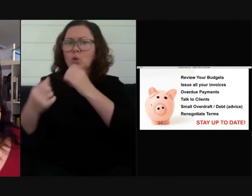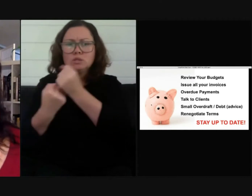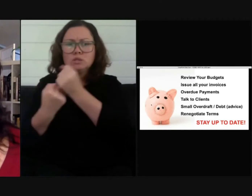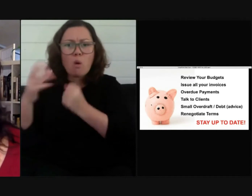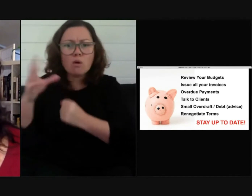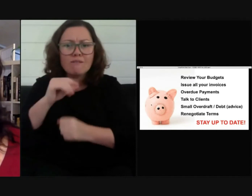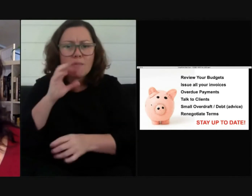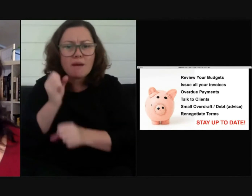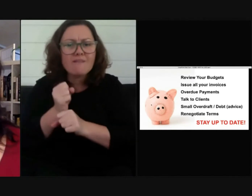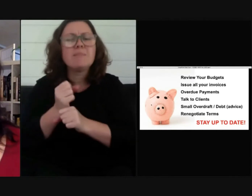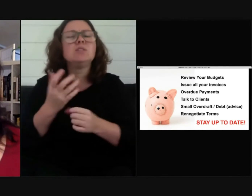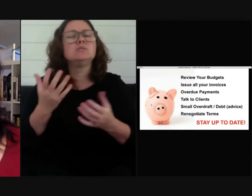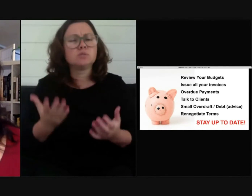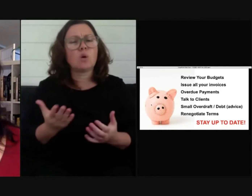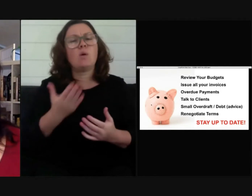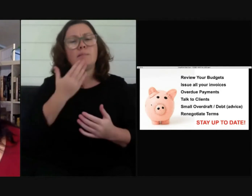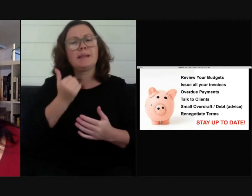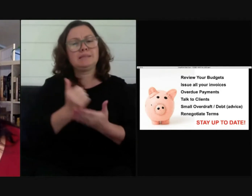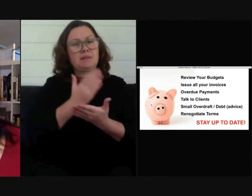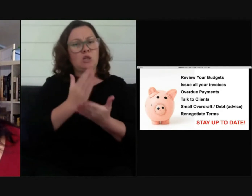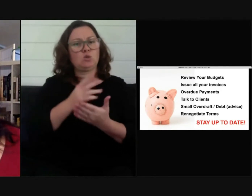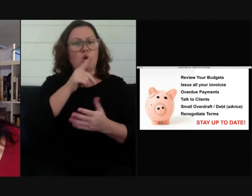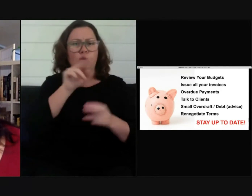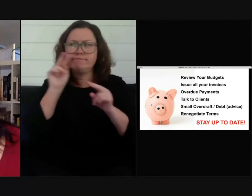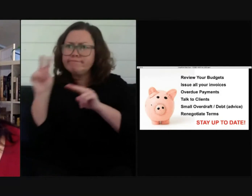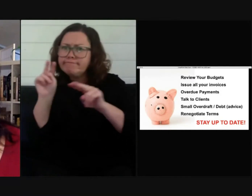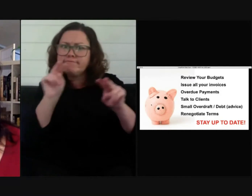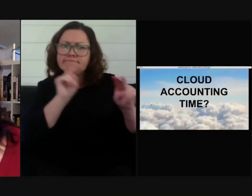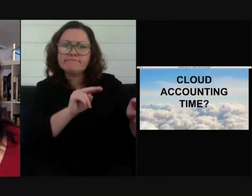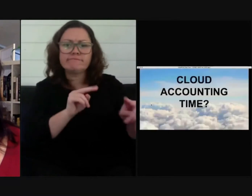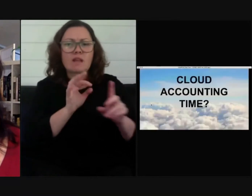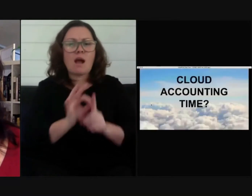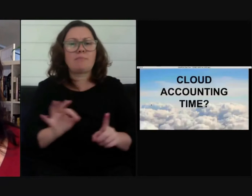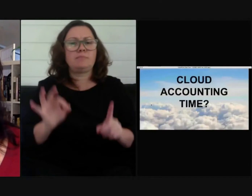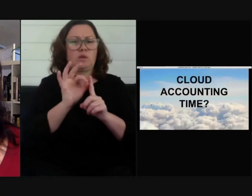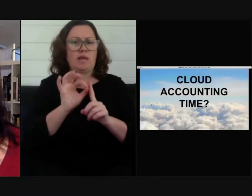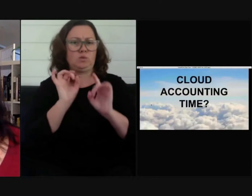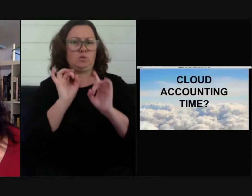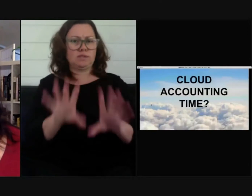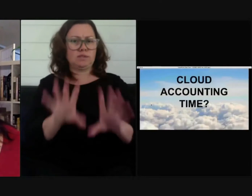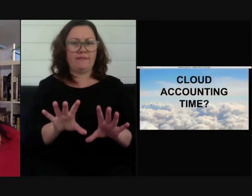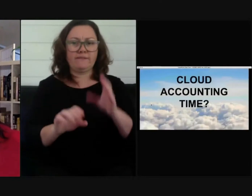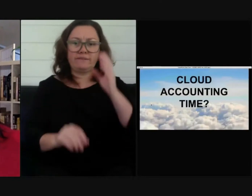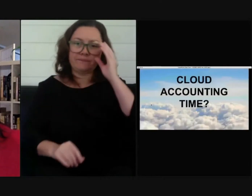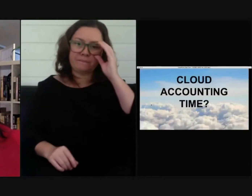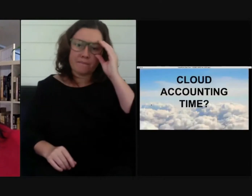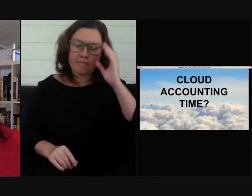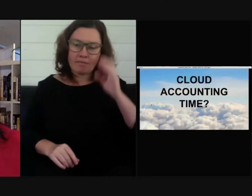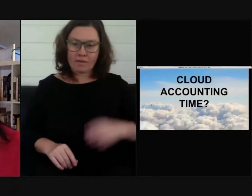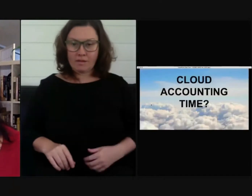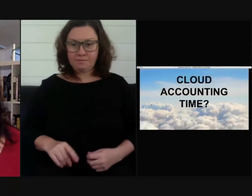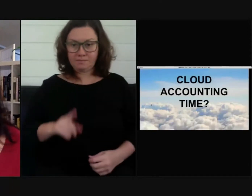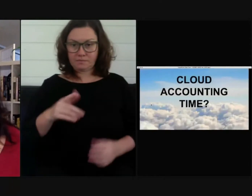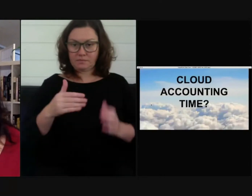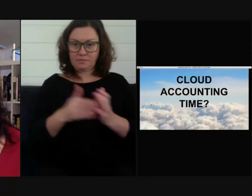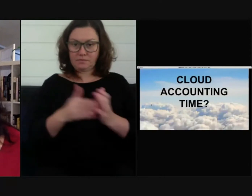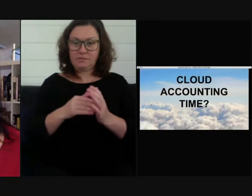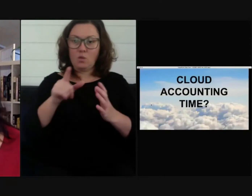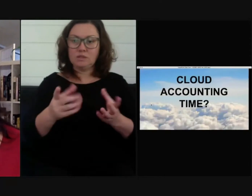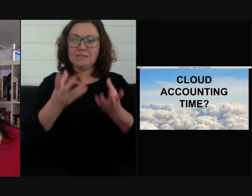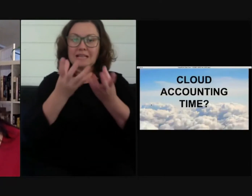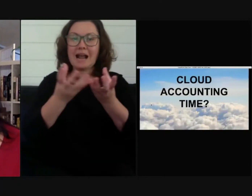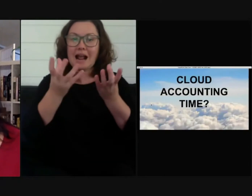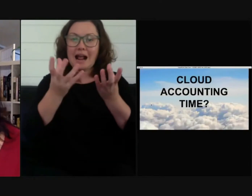date. It is also cloud accounting time. We're still talking to a lot